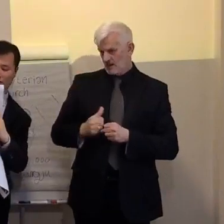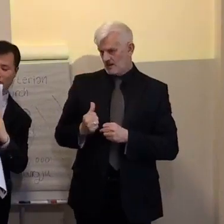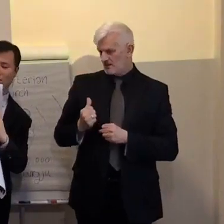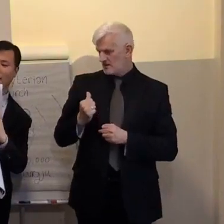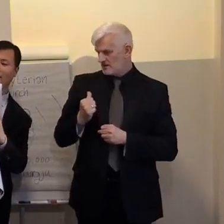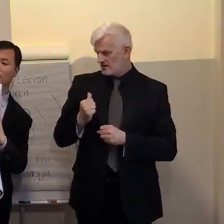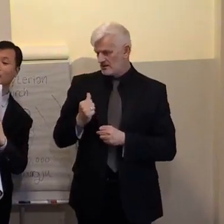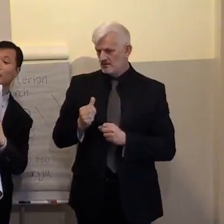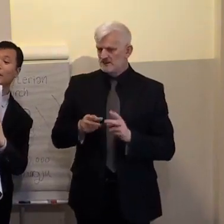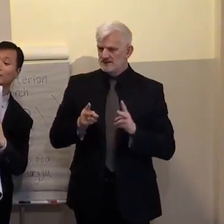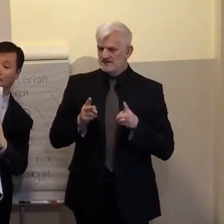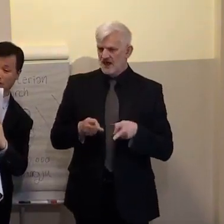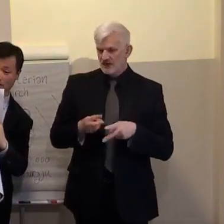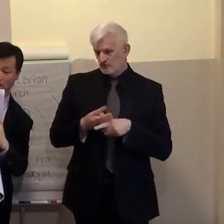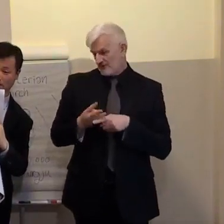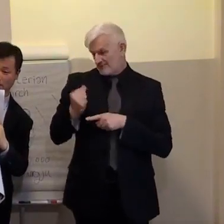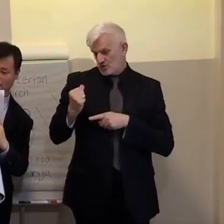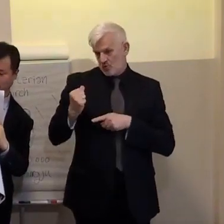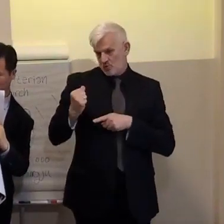She died 3 weeks ago.